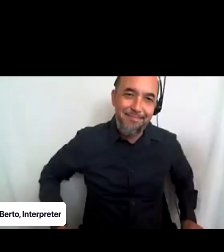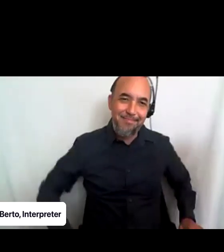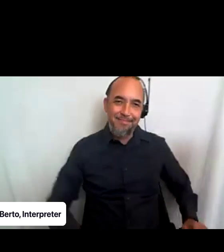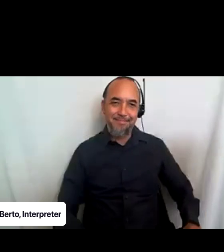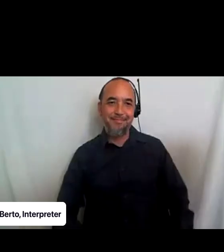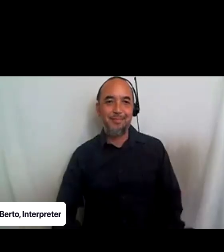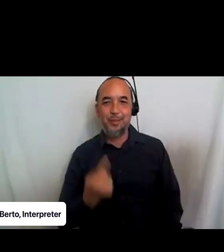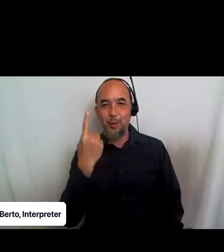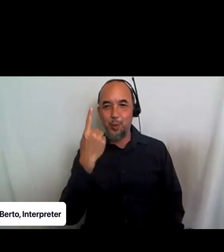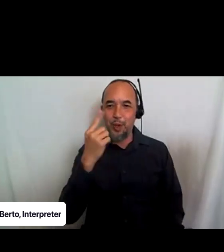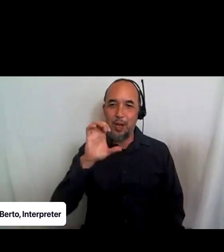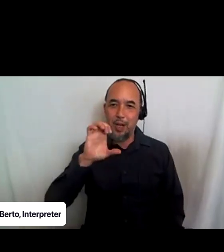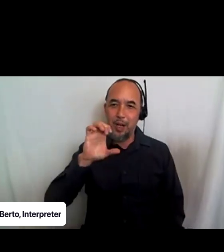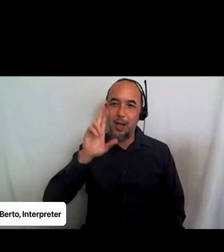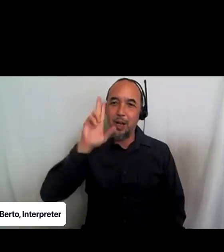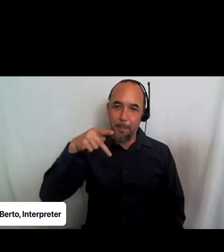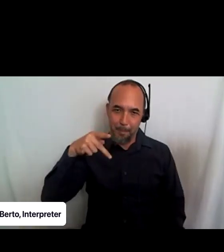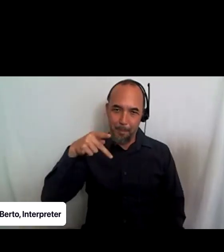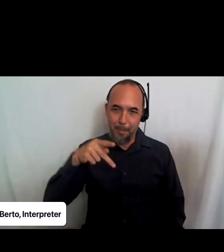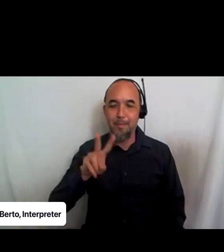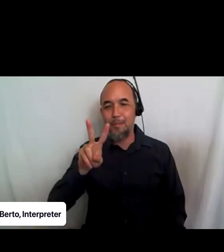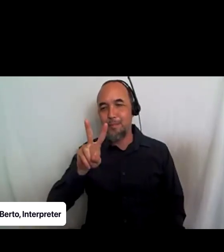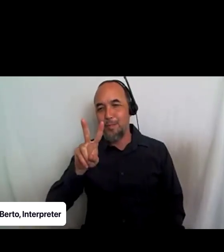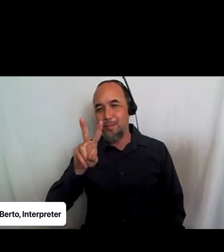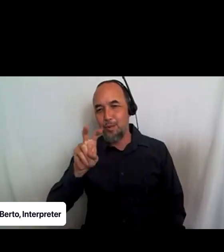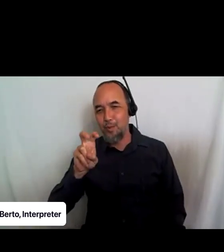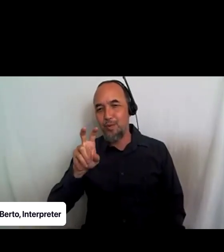1 cup of cream. That's 250 milliliters.